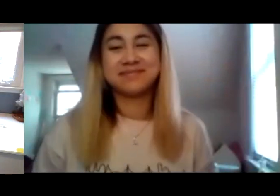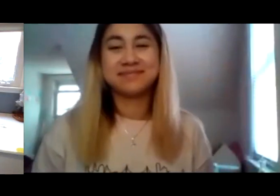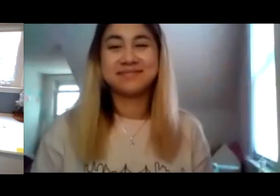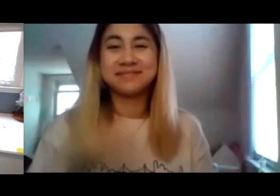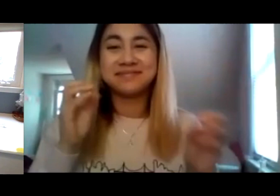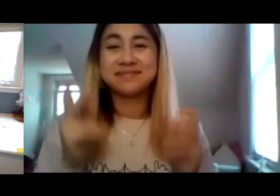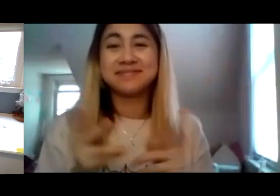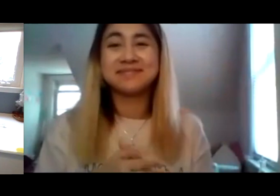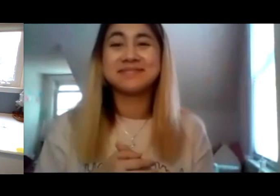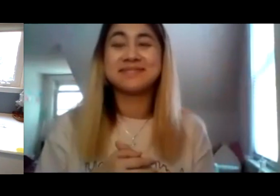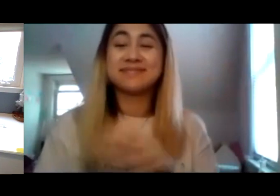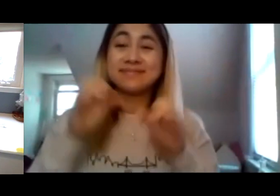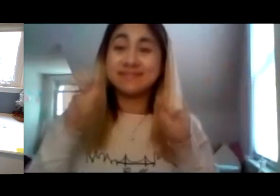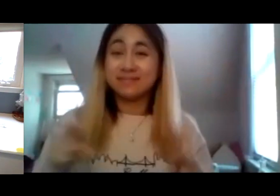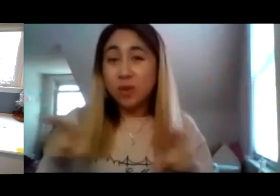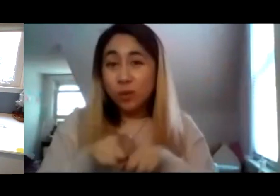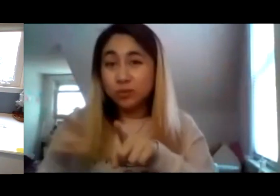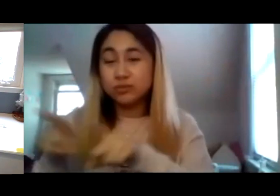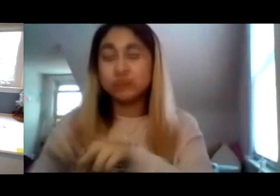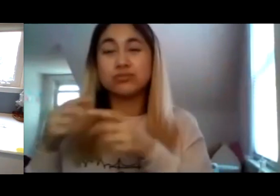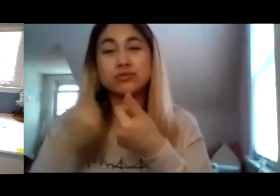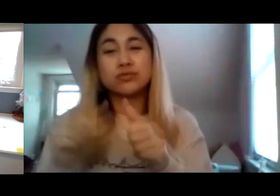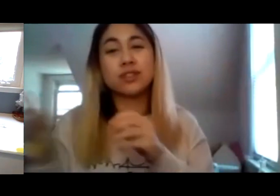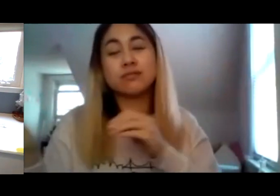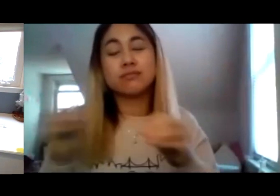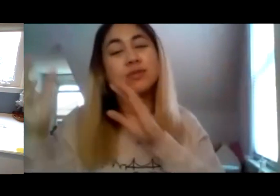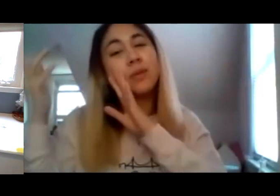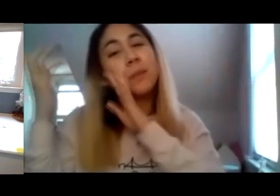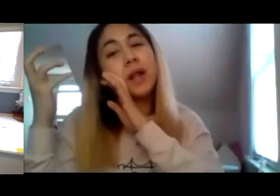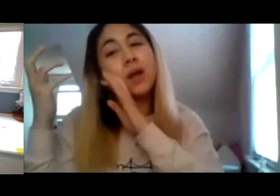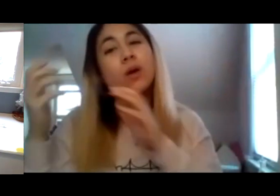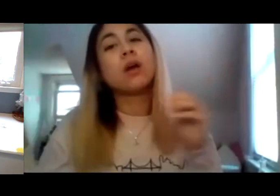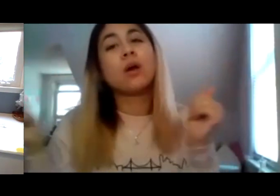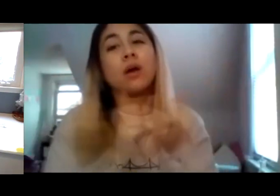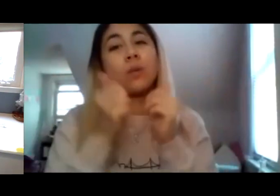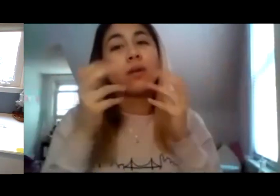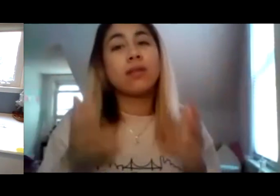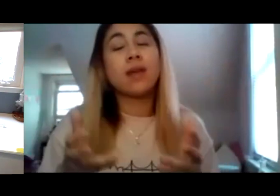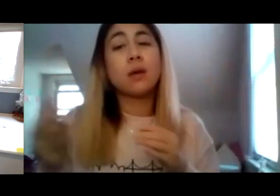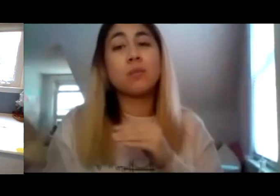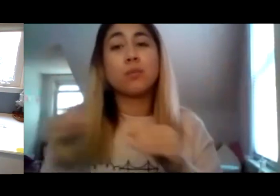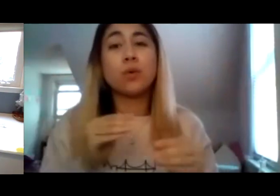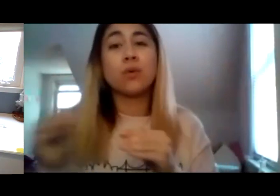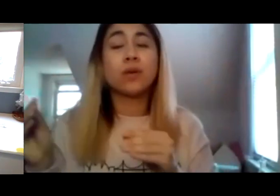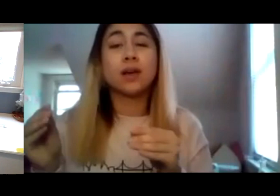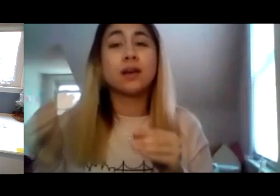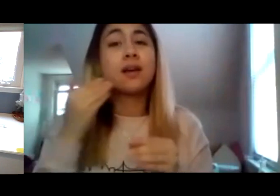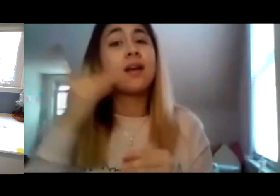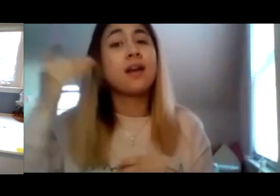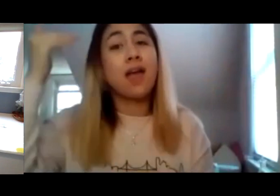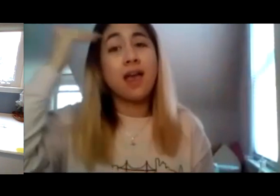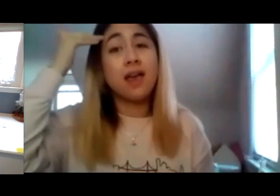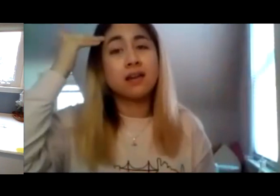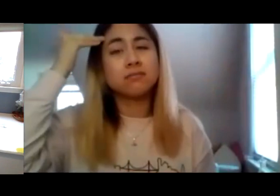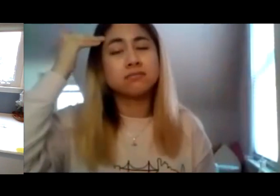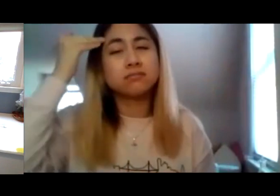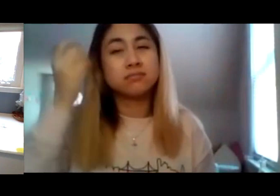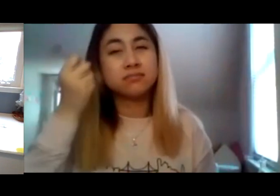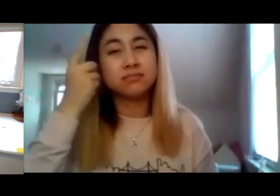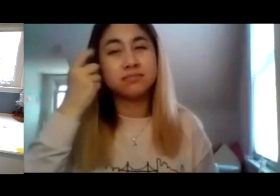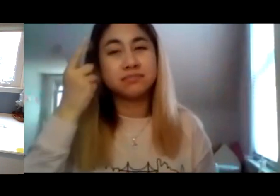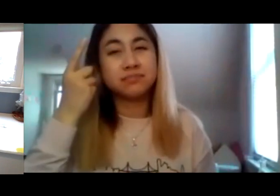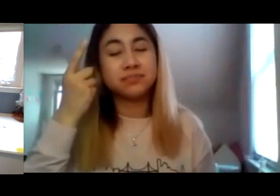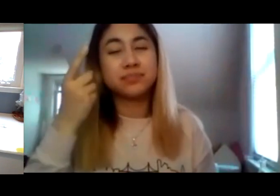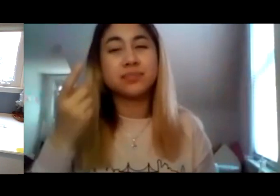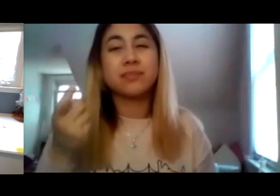Okay? We can also try to move that pillow without moving our head, and this way we're